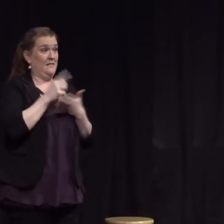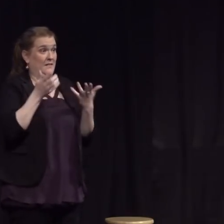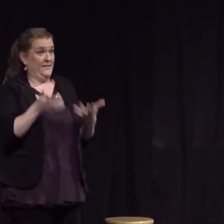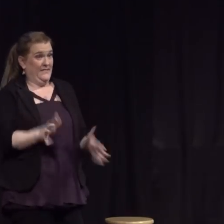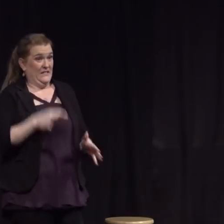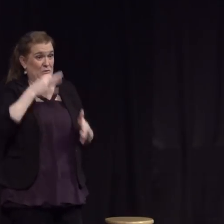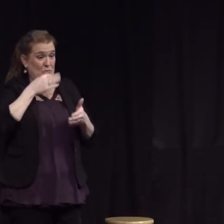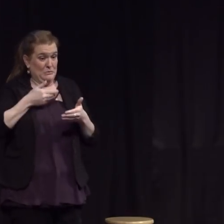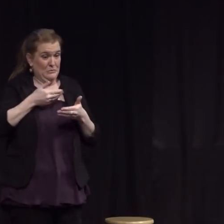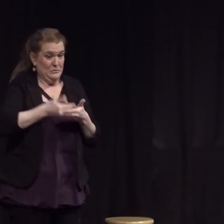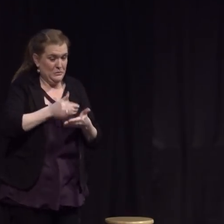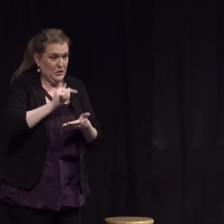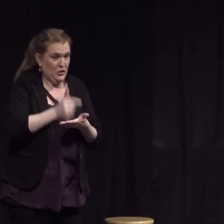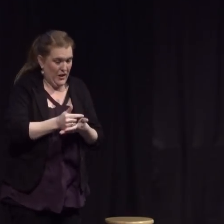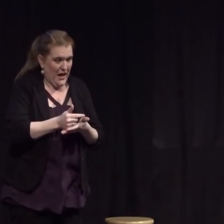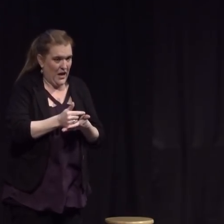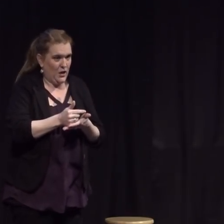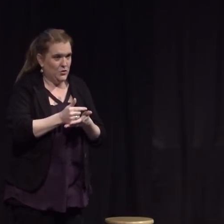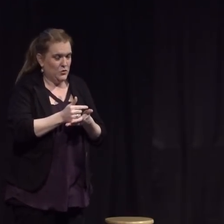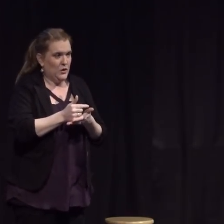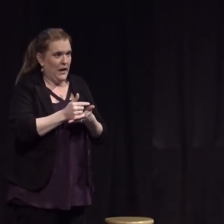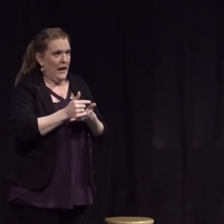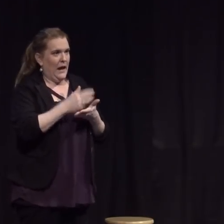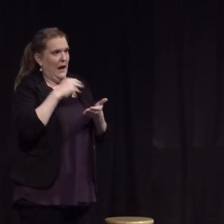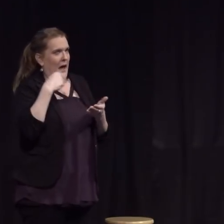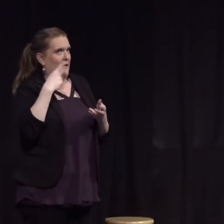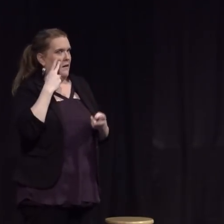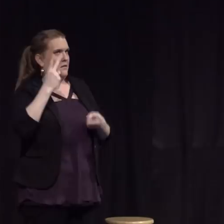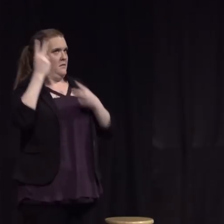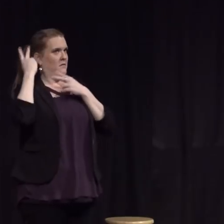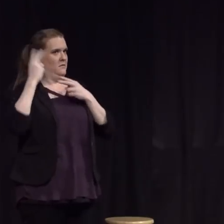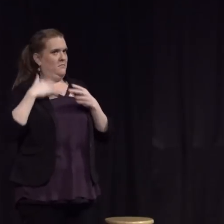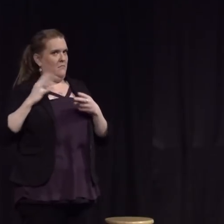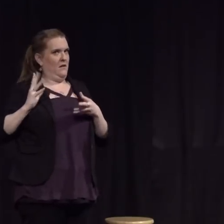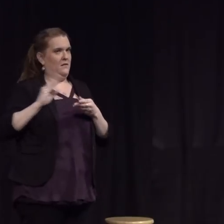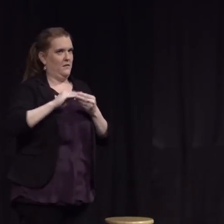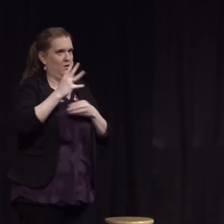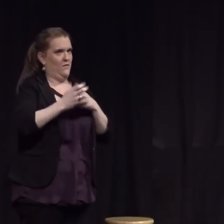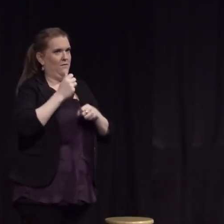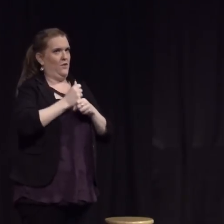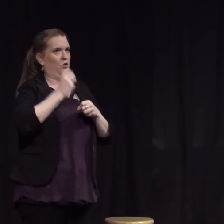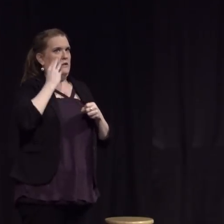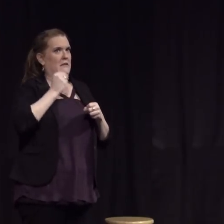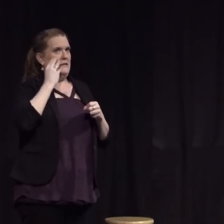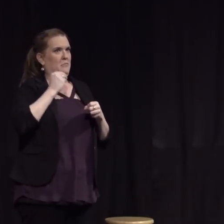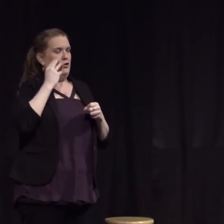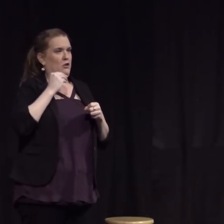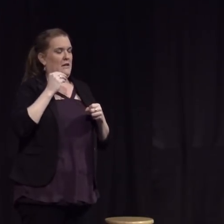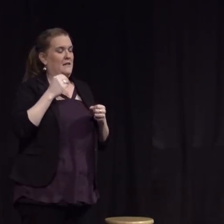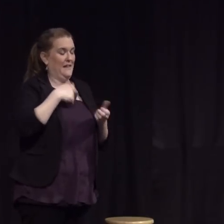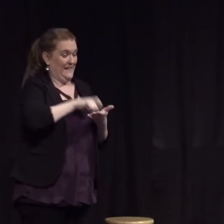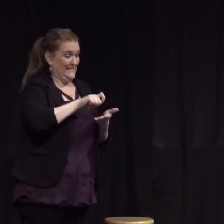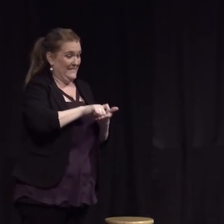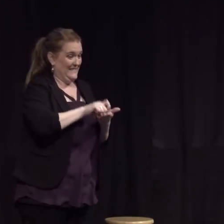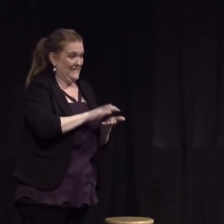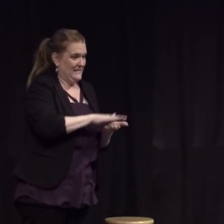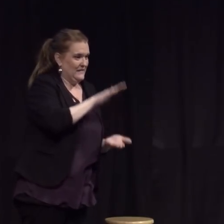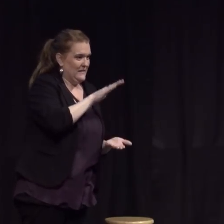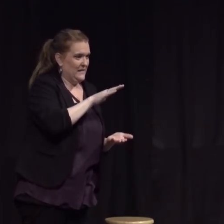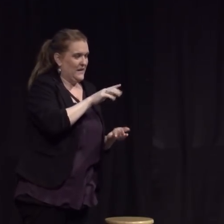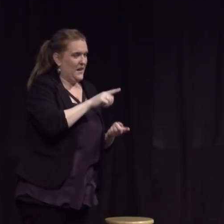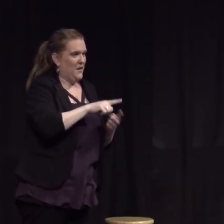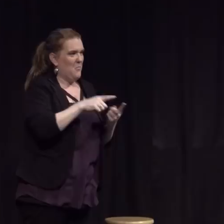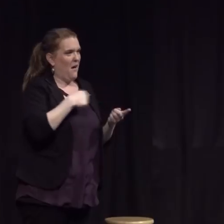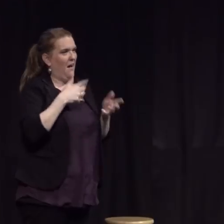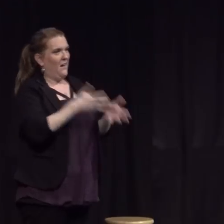part to the various pens that touch the pages, bounded together into the journals I almost forgot to pack. But also thanks